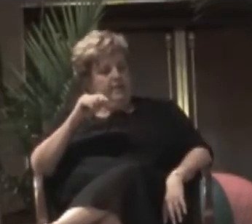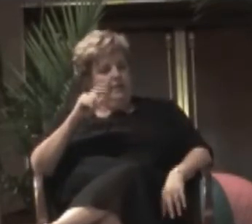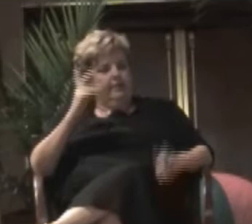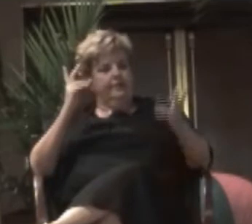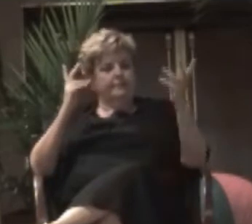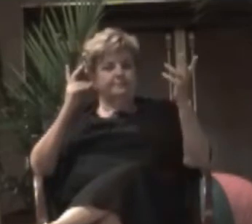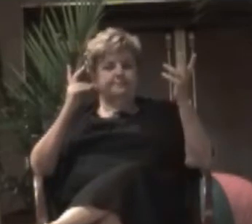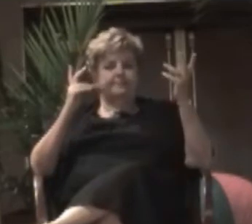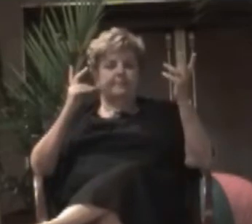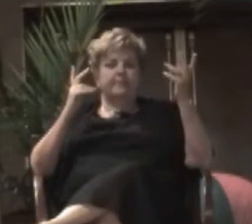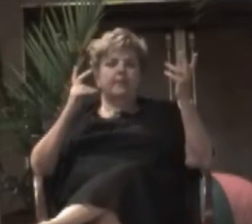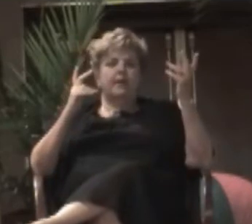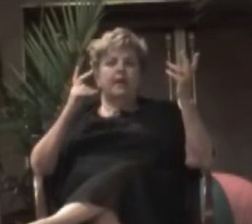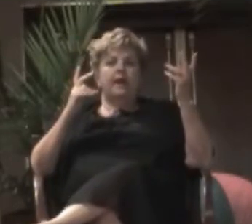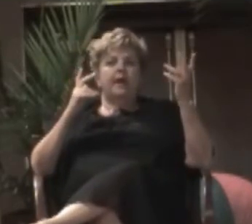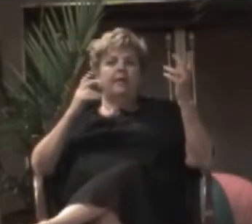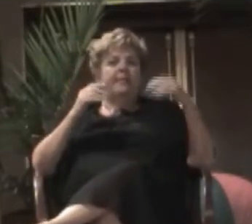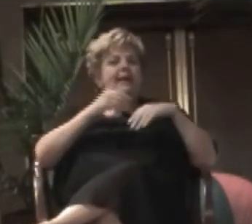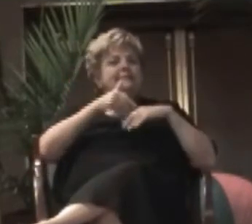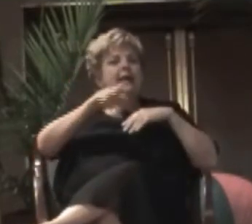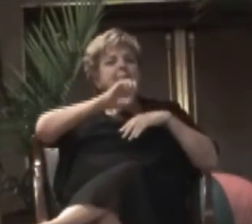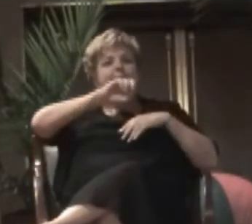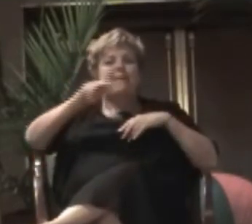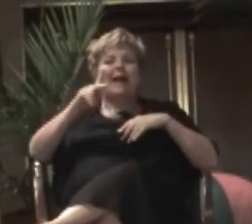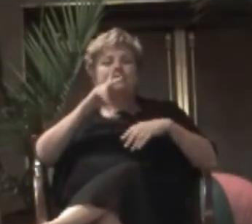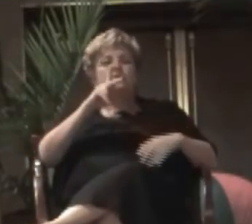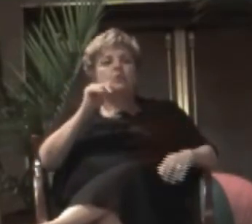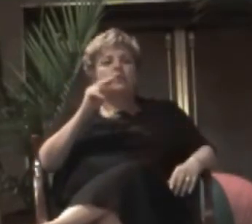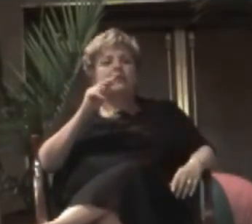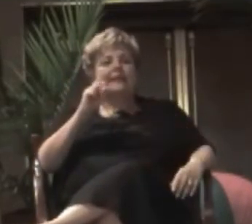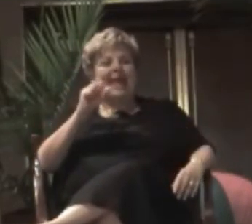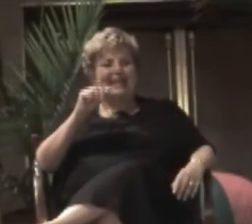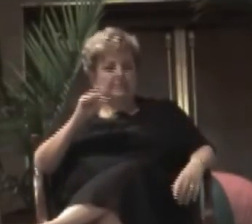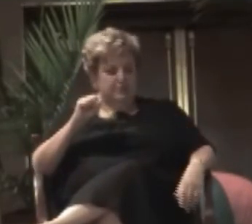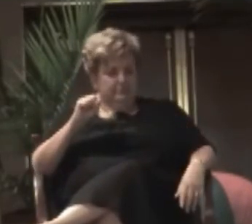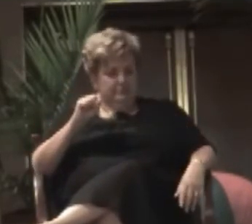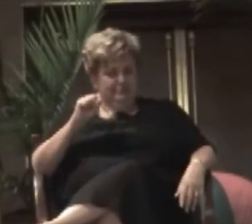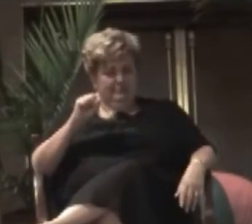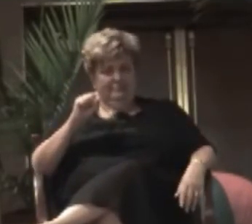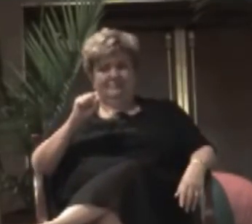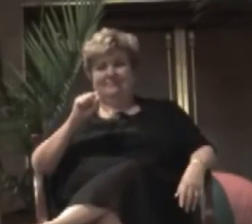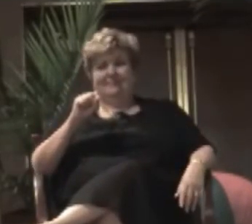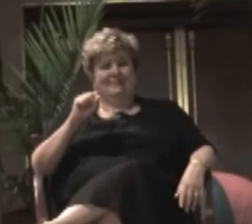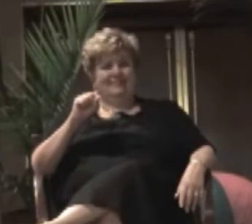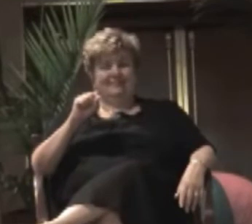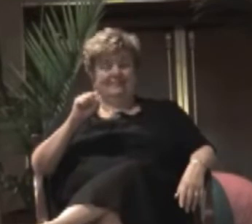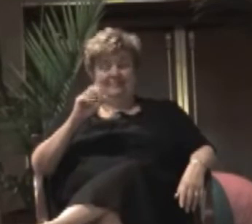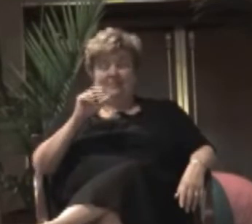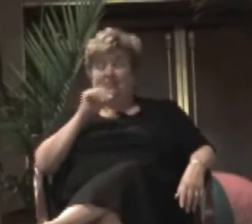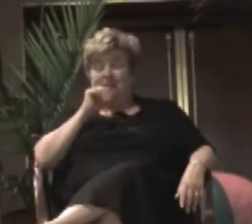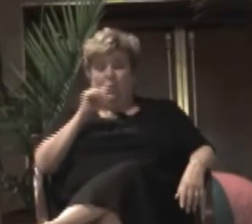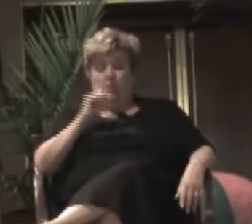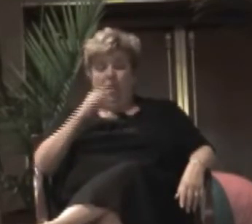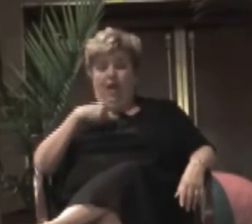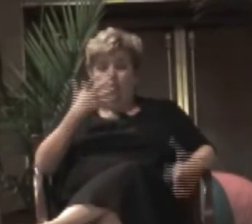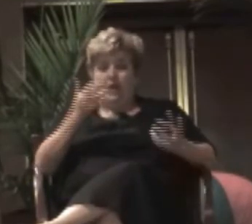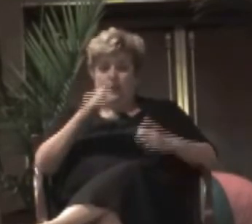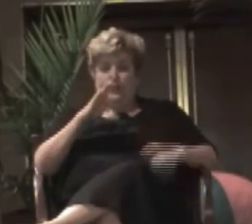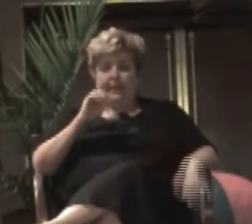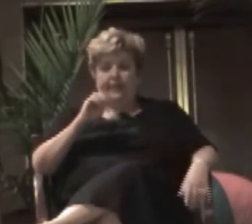they put me in Kansas, and that's the polar opposite of ADAC. And I wound up in